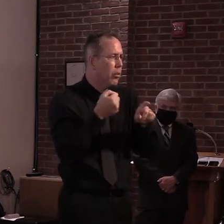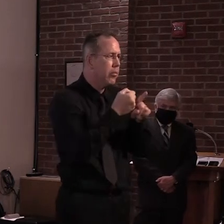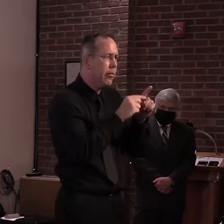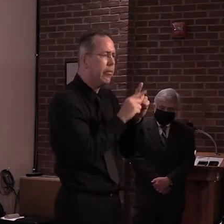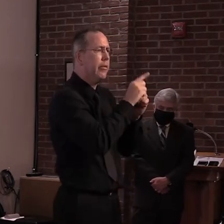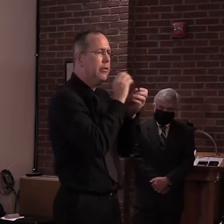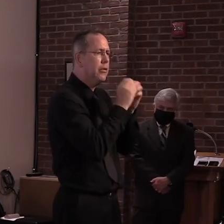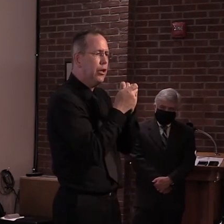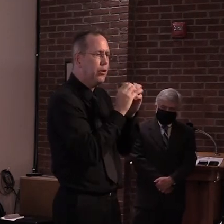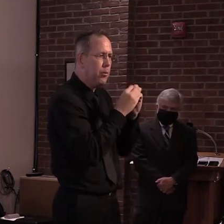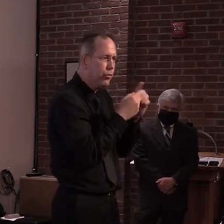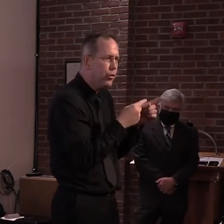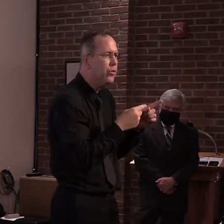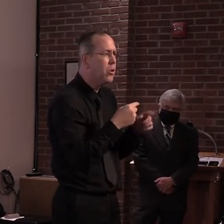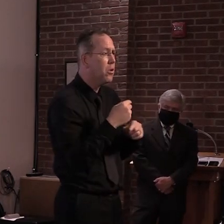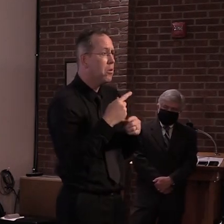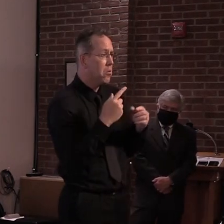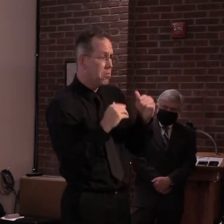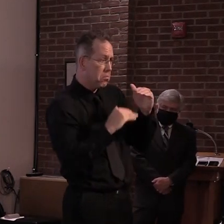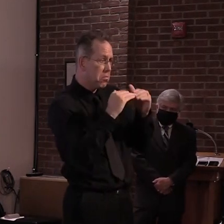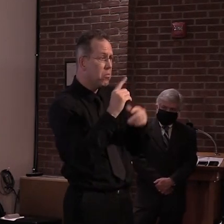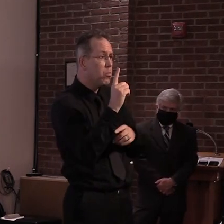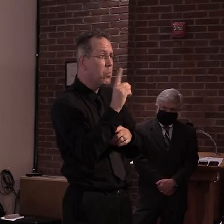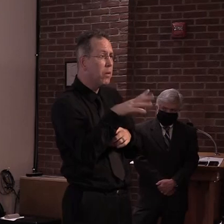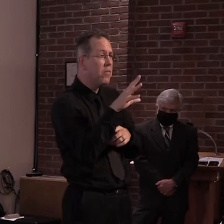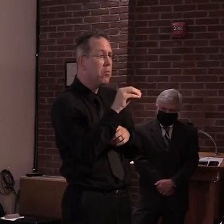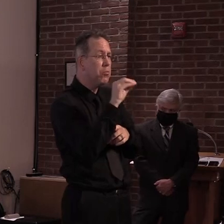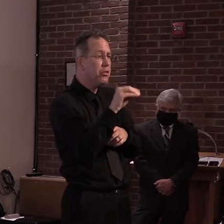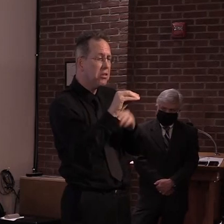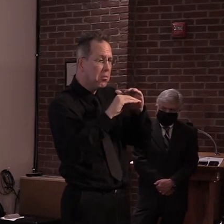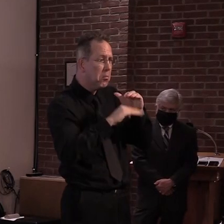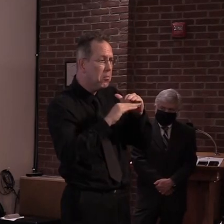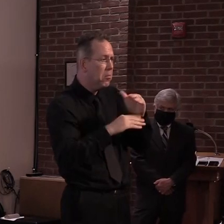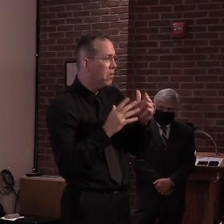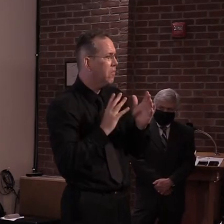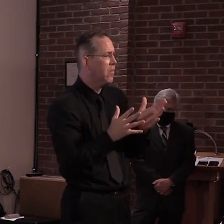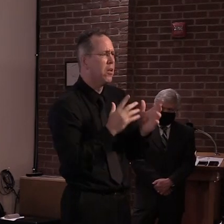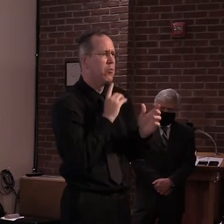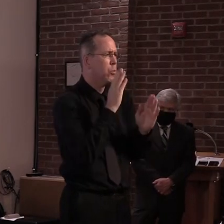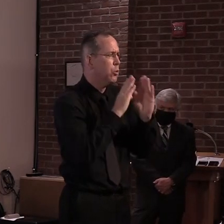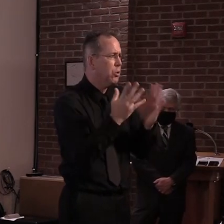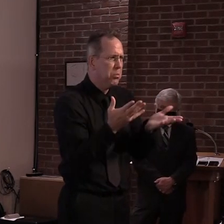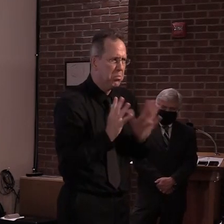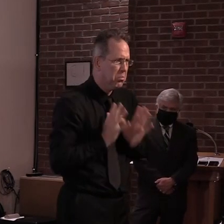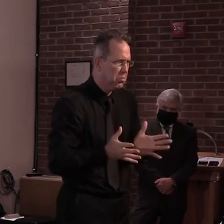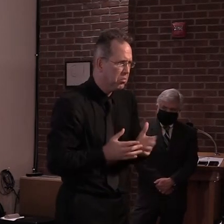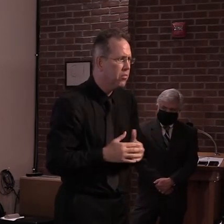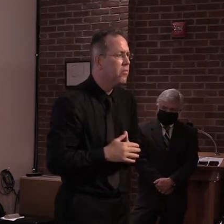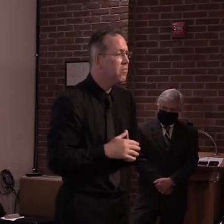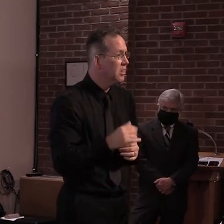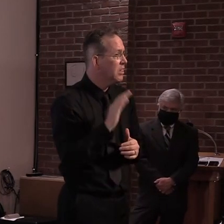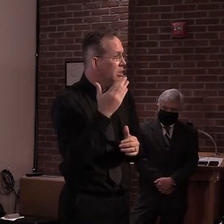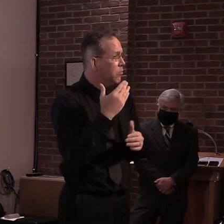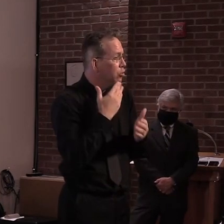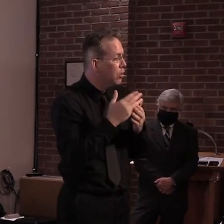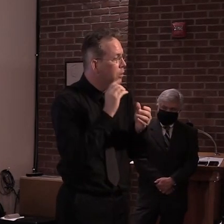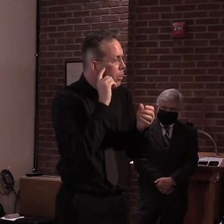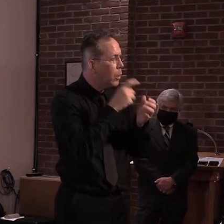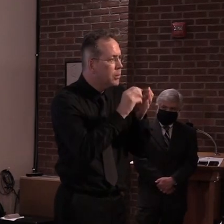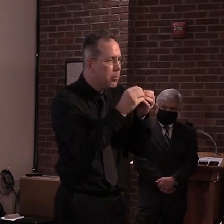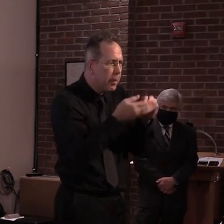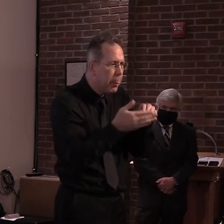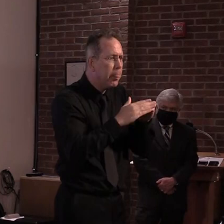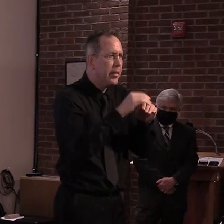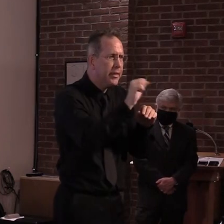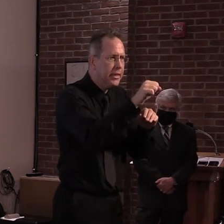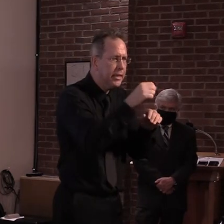level of viral growth that would be a cause for concern at this time. So again, even though this rate has increased, it's not the sustained level of